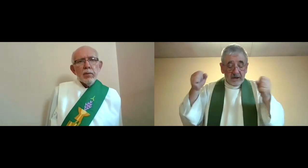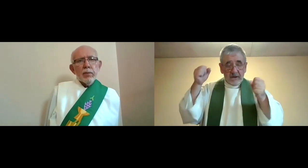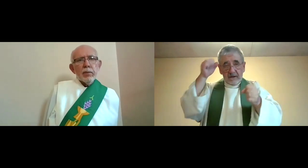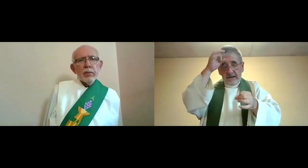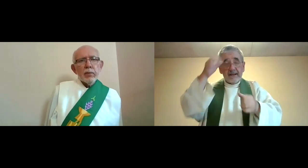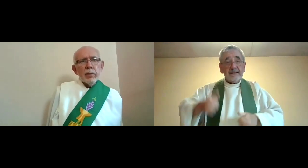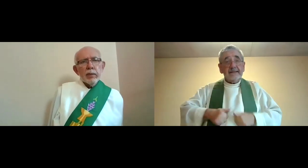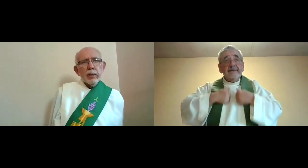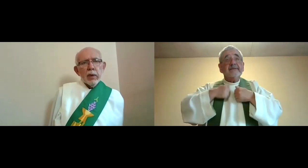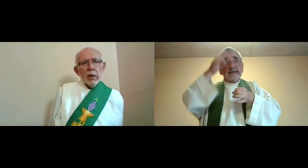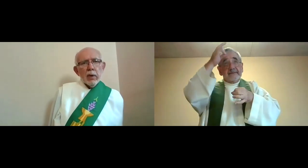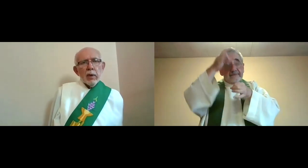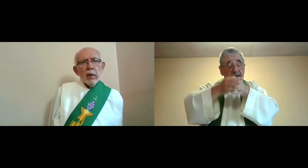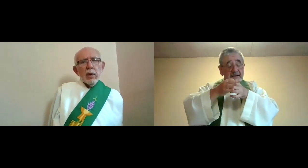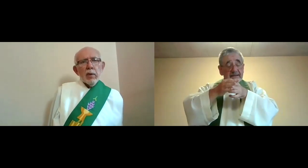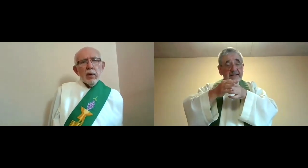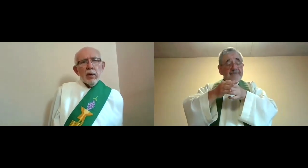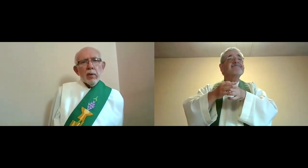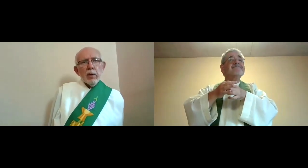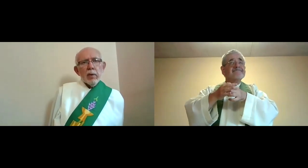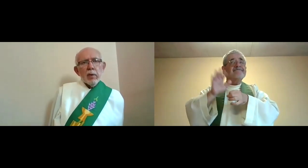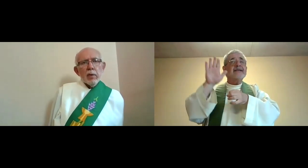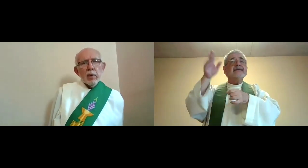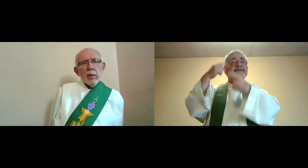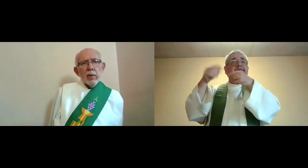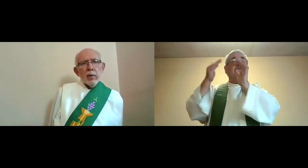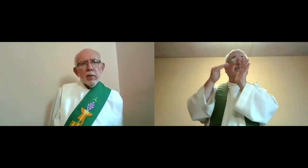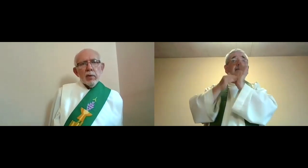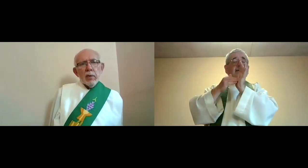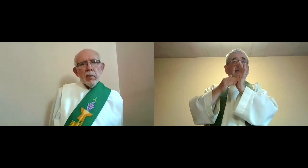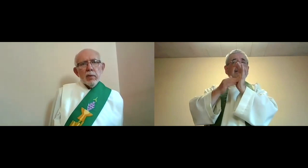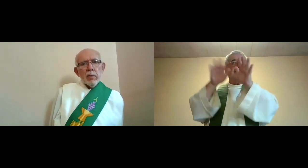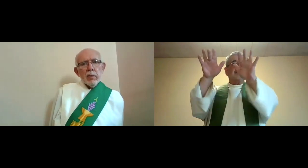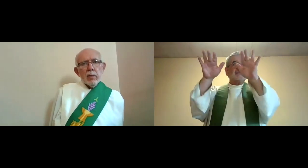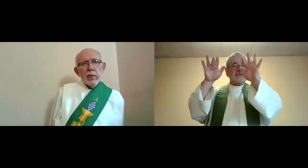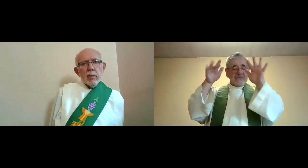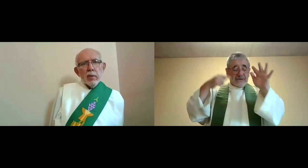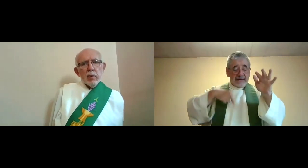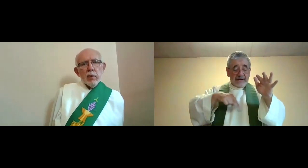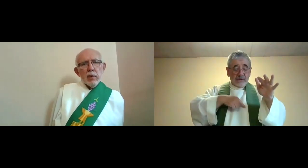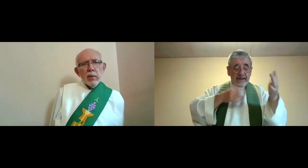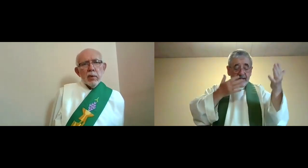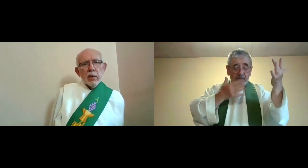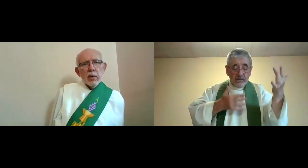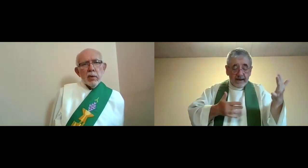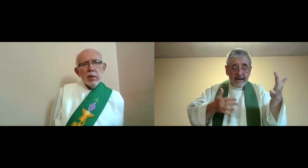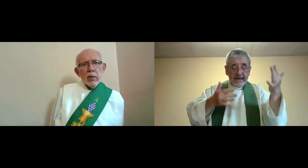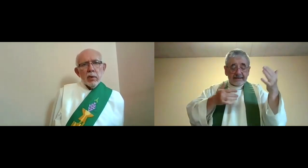And his coming in glory we await with unwavering hope.